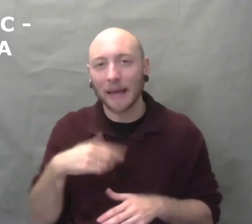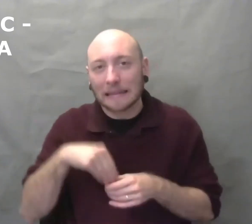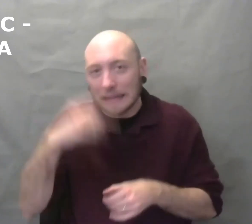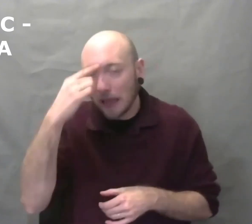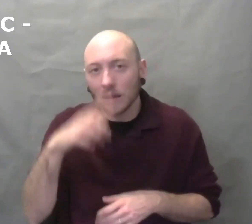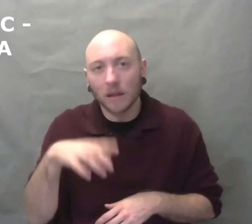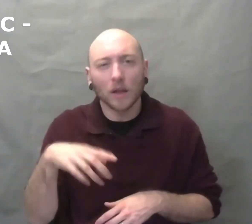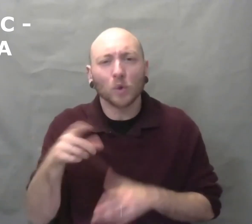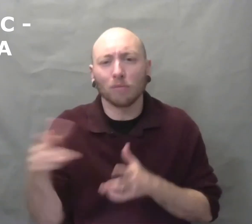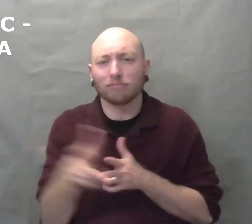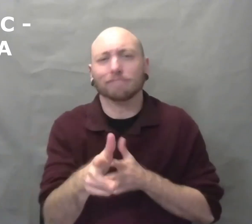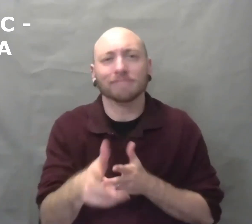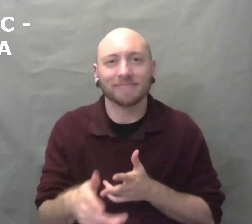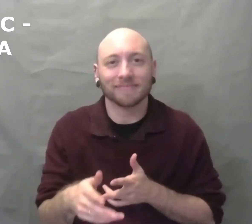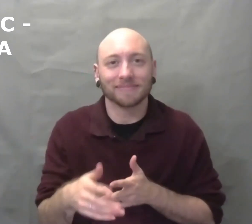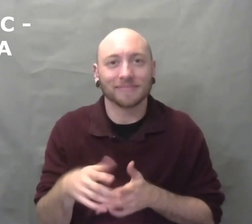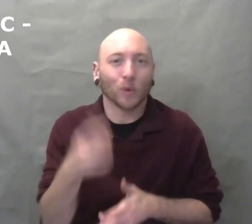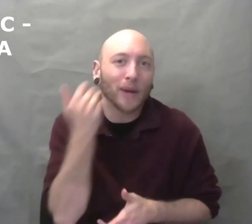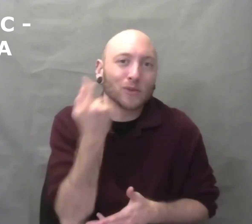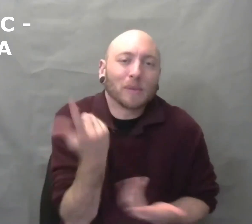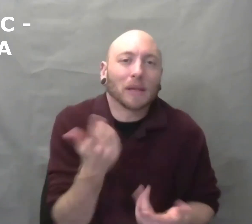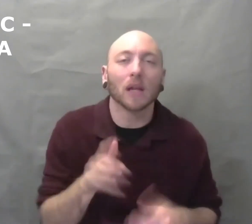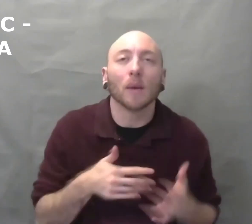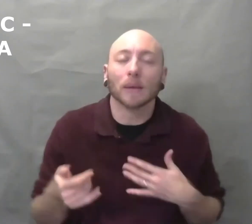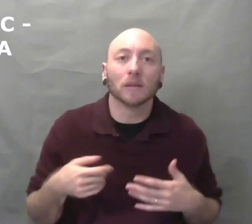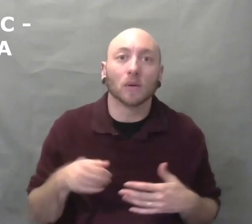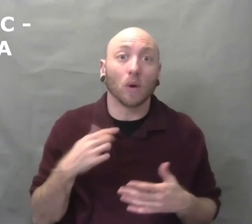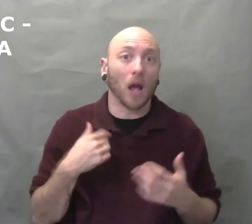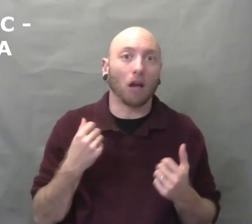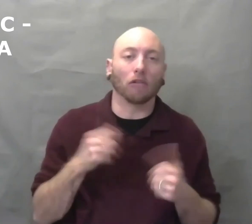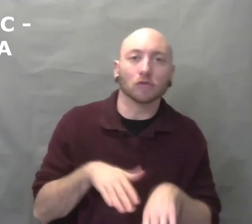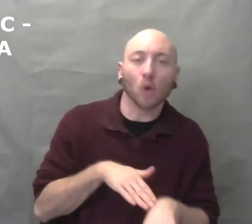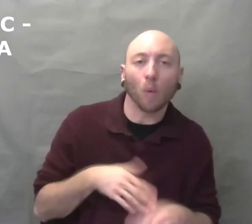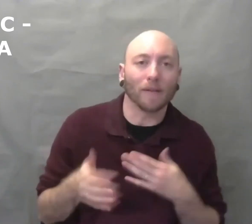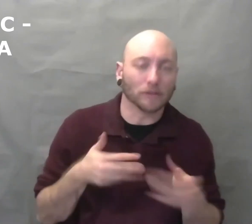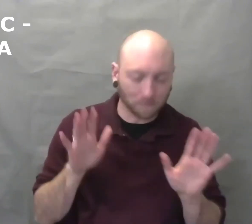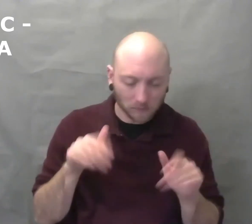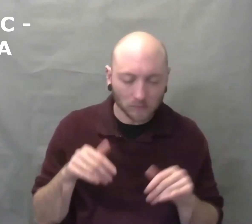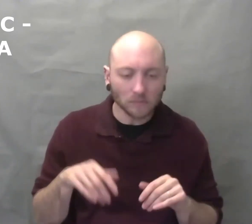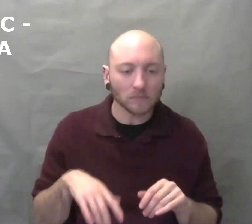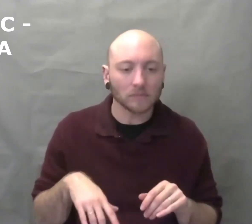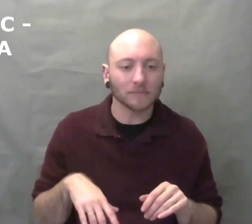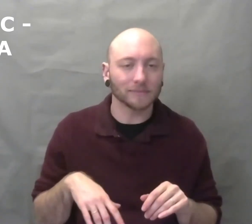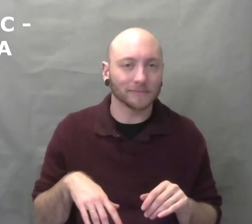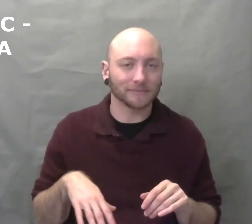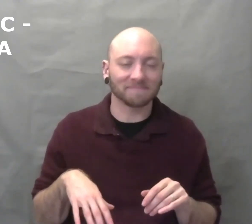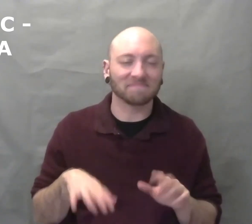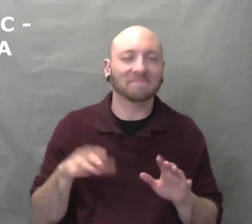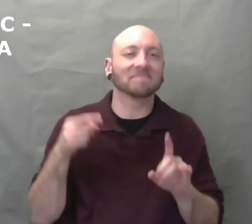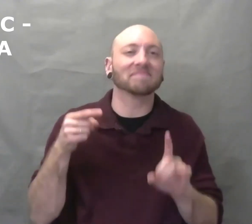off because you're an asshole. Or maybe I was driving too slow. Either way, I'm plotting your demise. But yes, it's always a no for